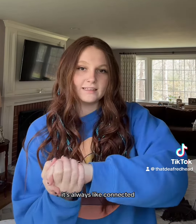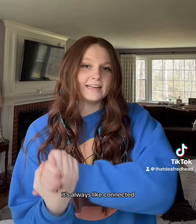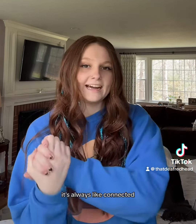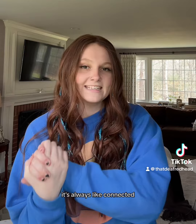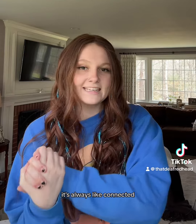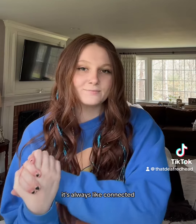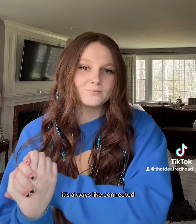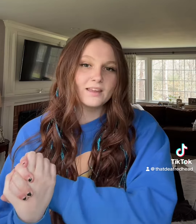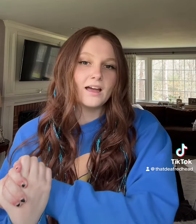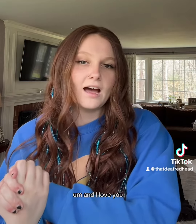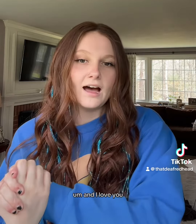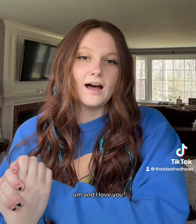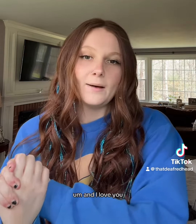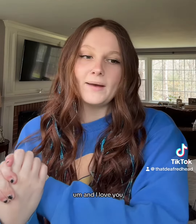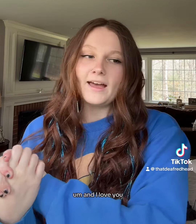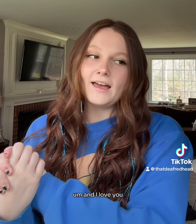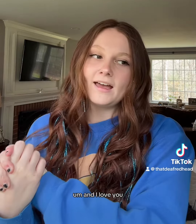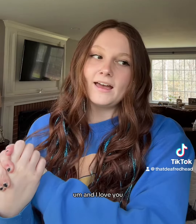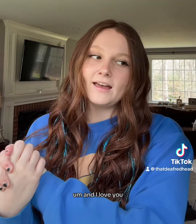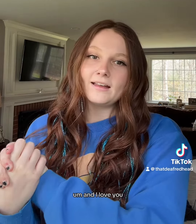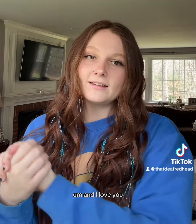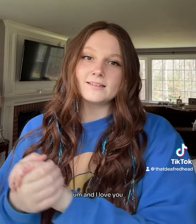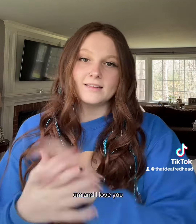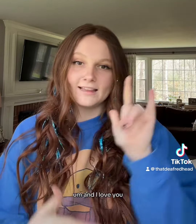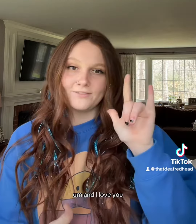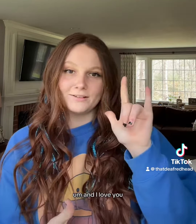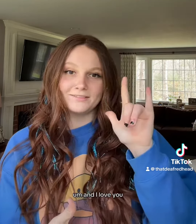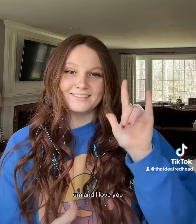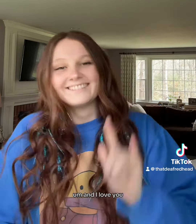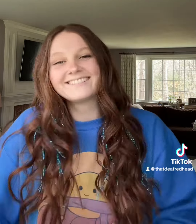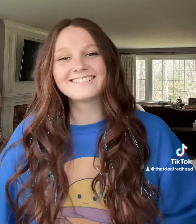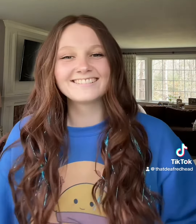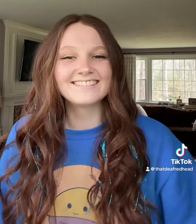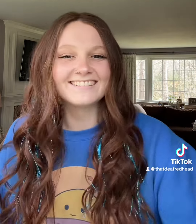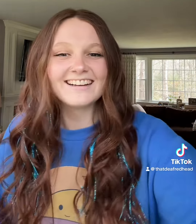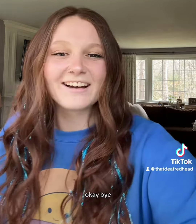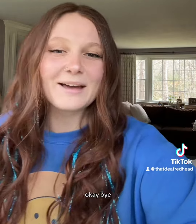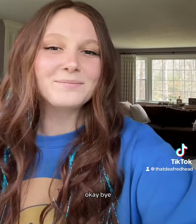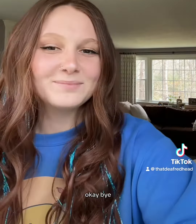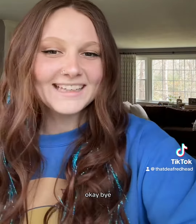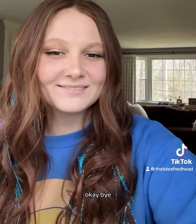connected. And I love you. Okay, bye.